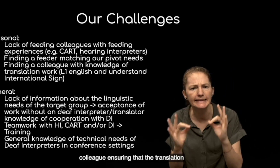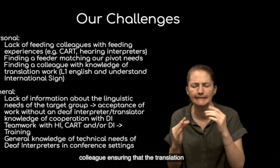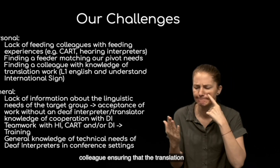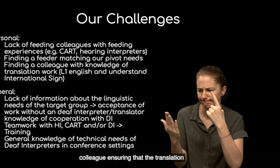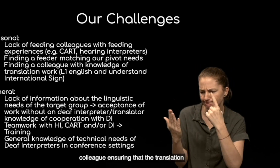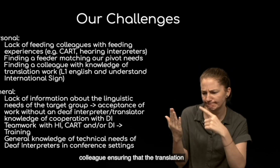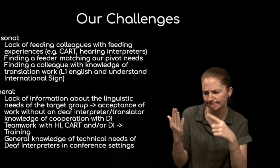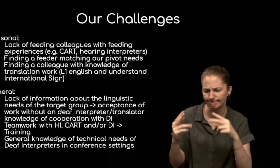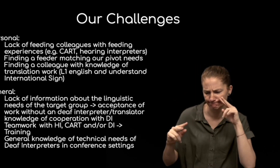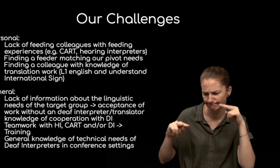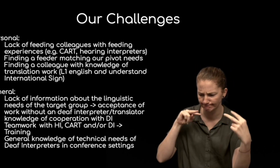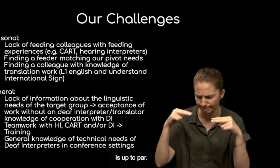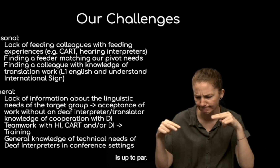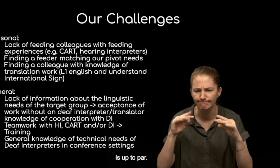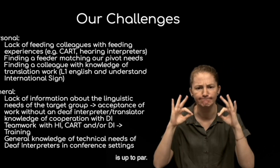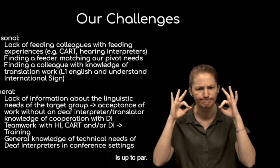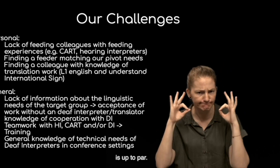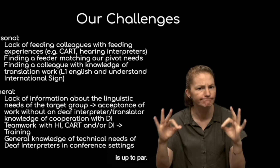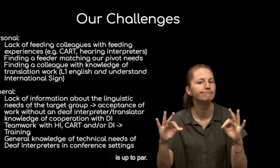find a person who has the skill set to do this.